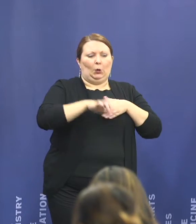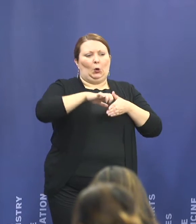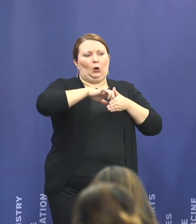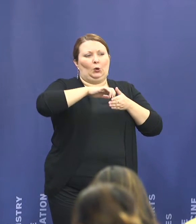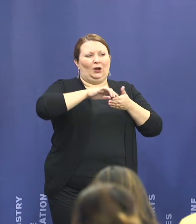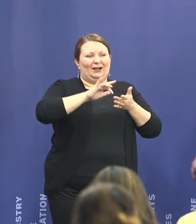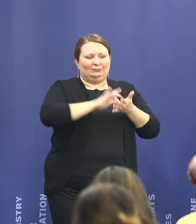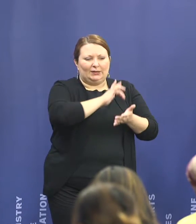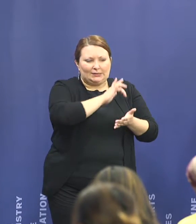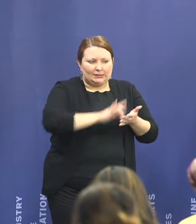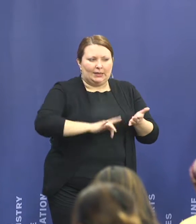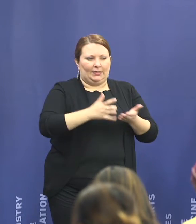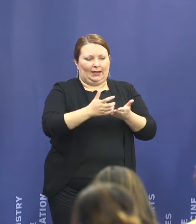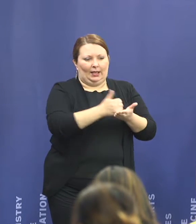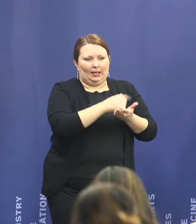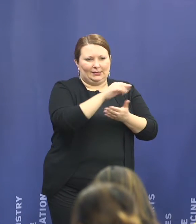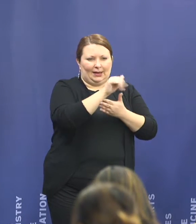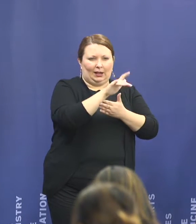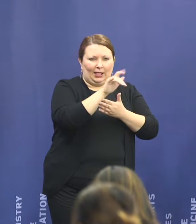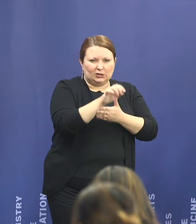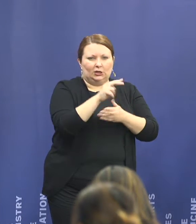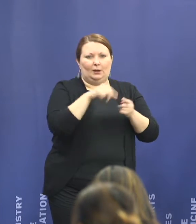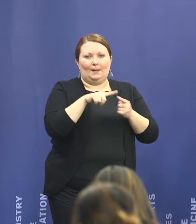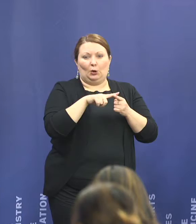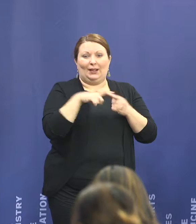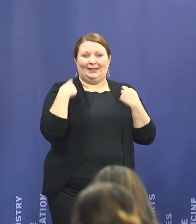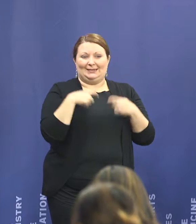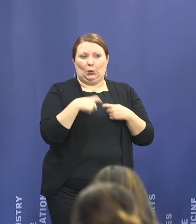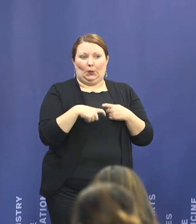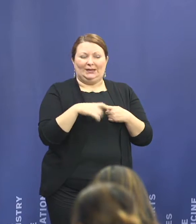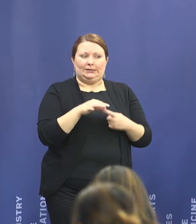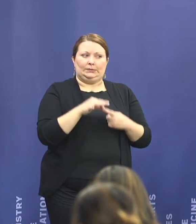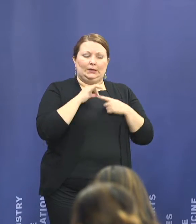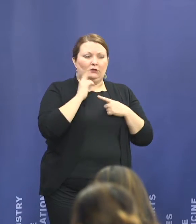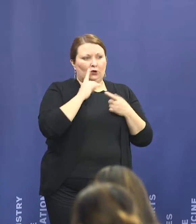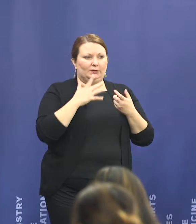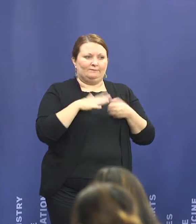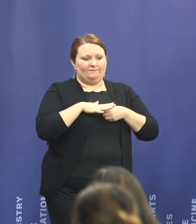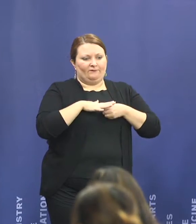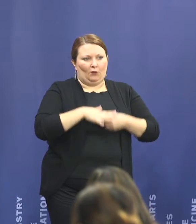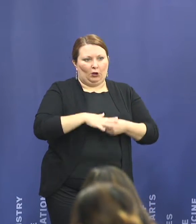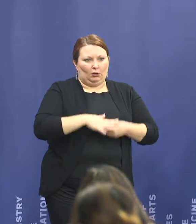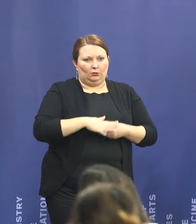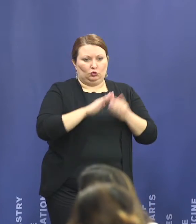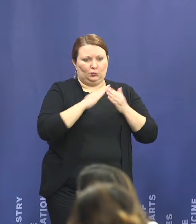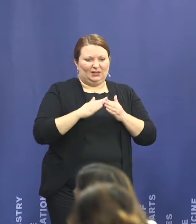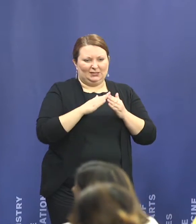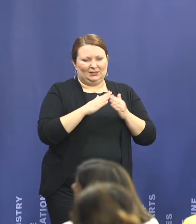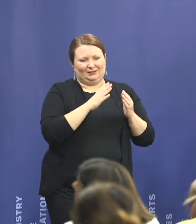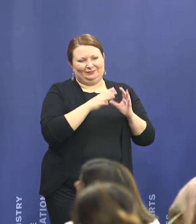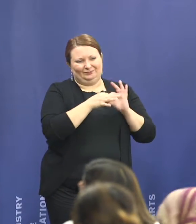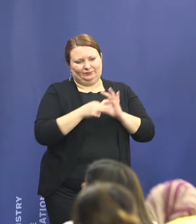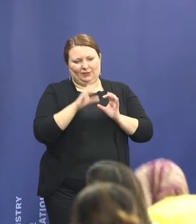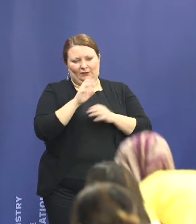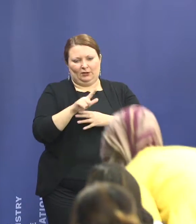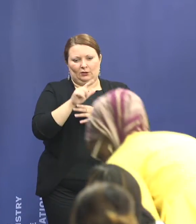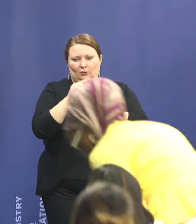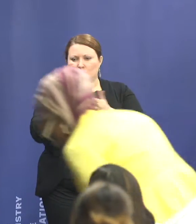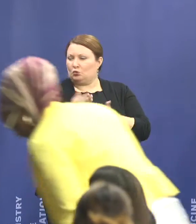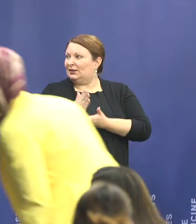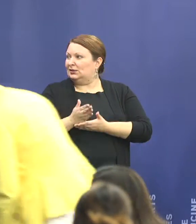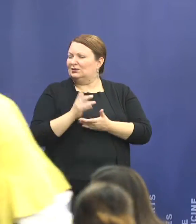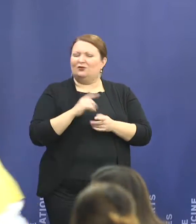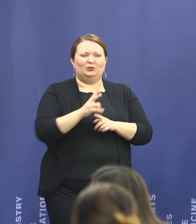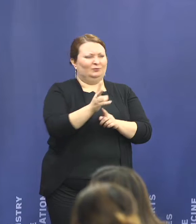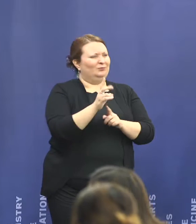data collection? And particularly for serving vulnerable communities and civil rights, right? So I want to take just 2 seconds to have